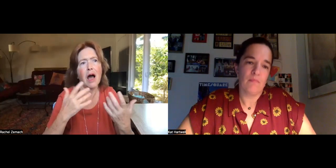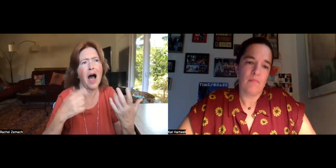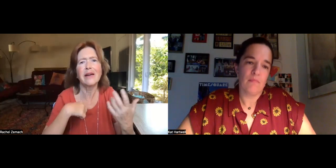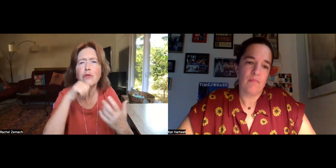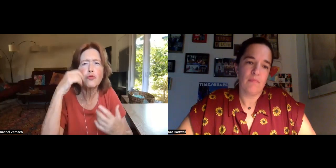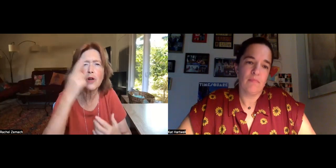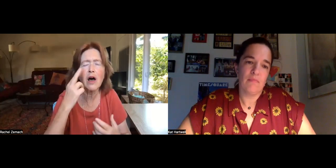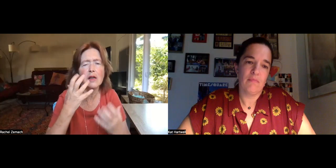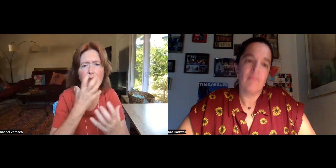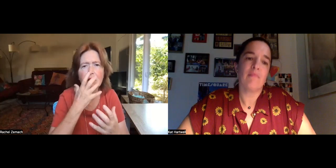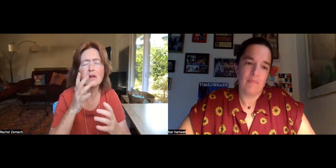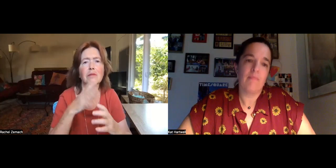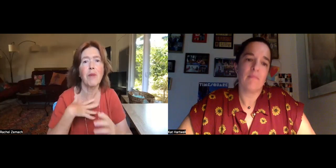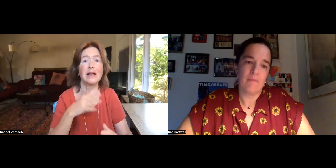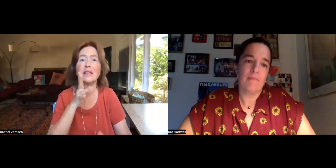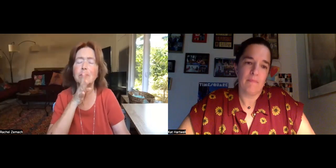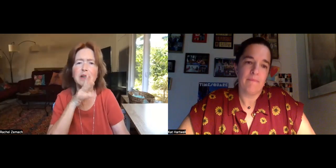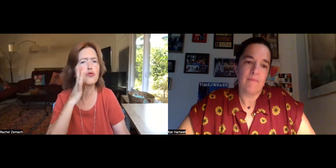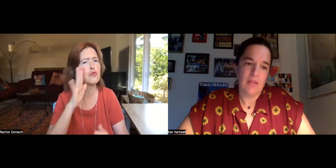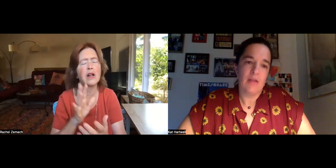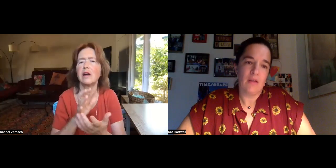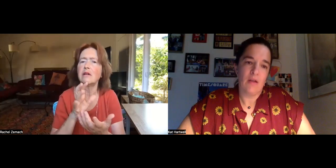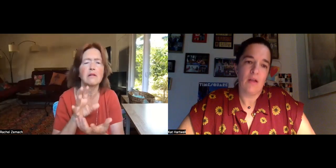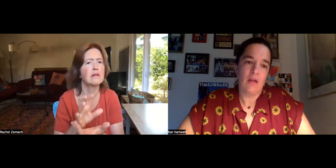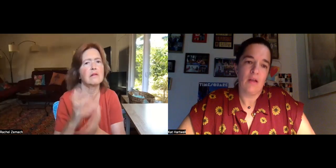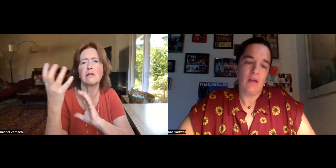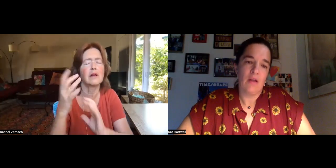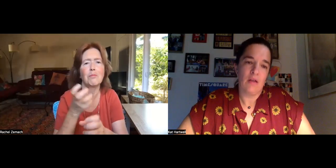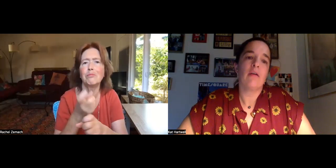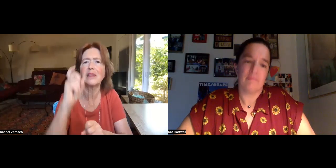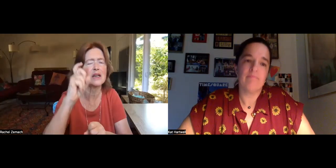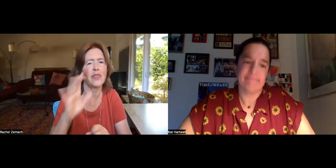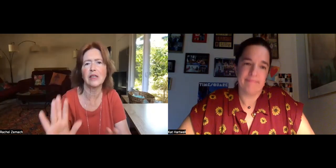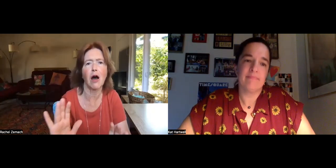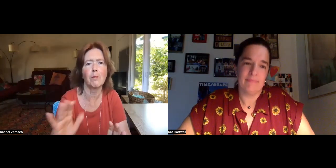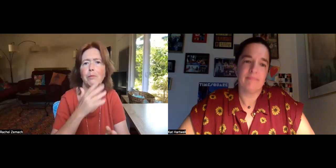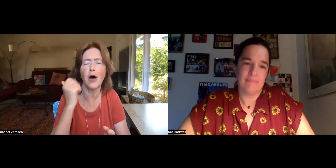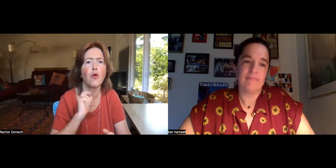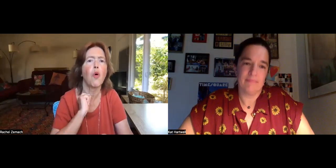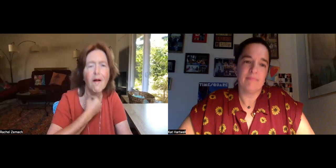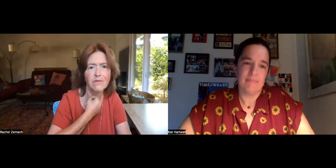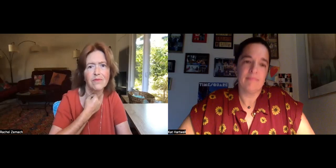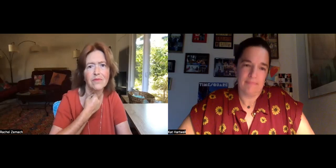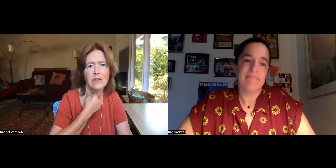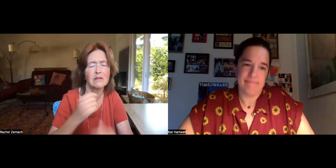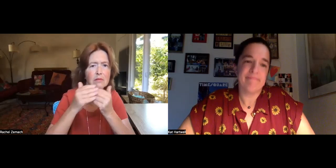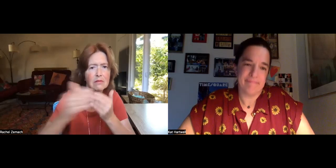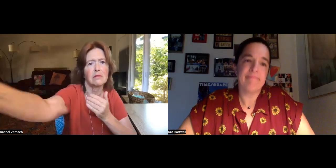I didn't realize my speech really messing things up better. Oh.